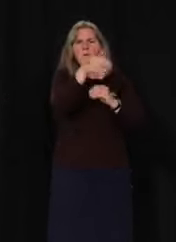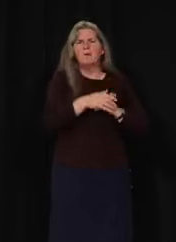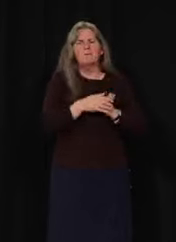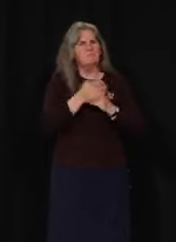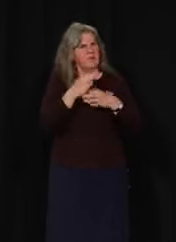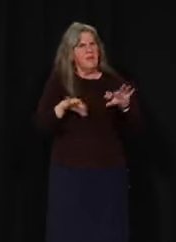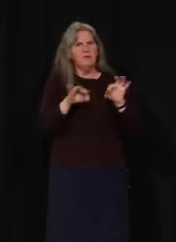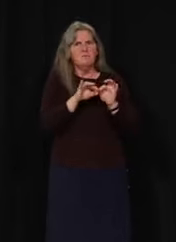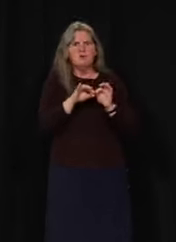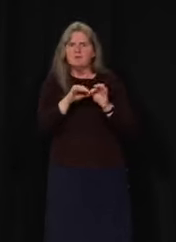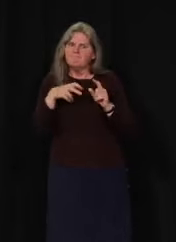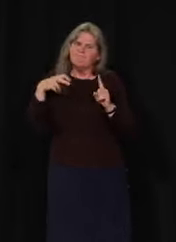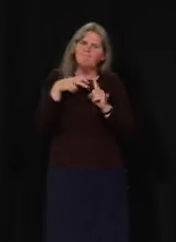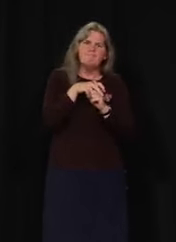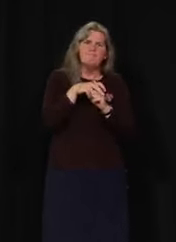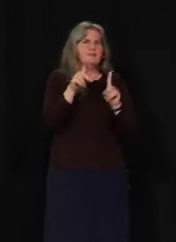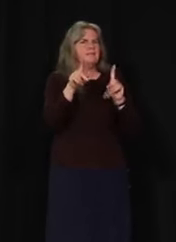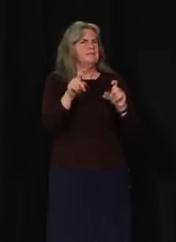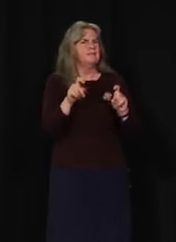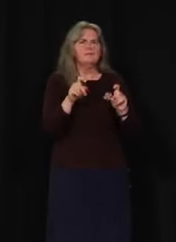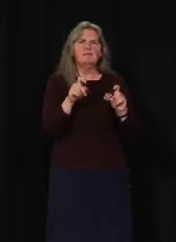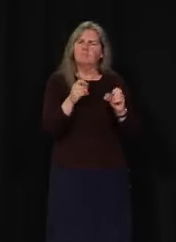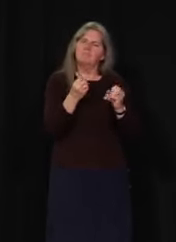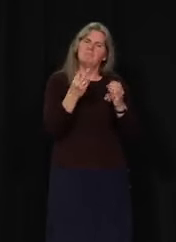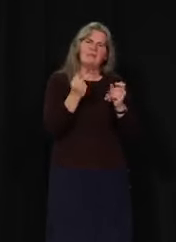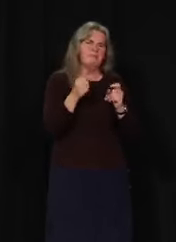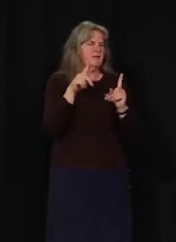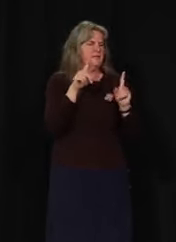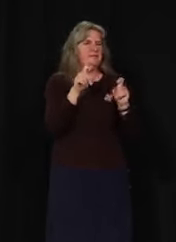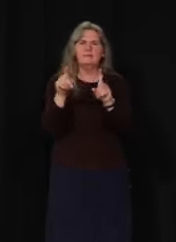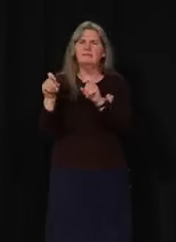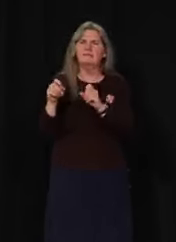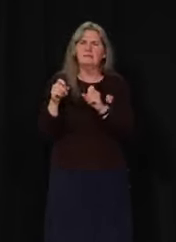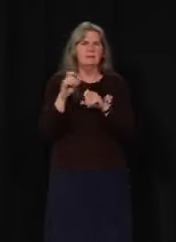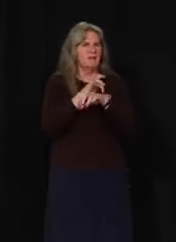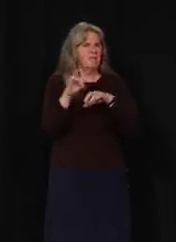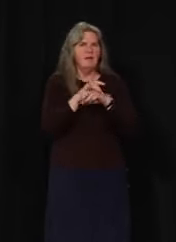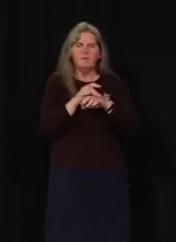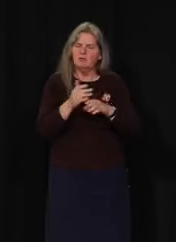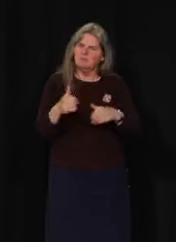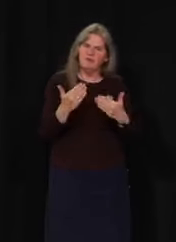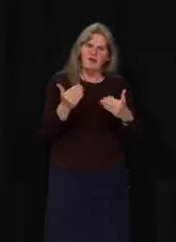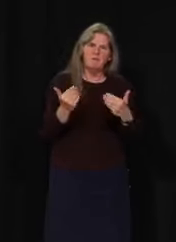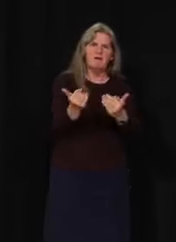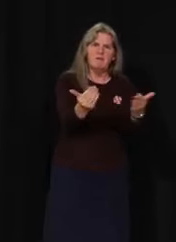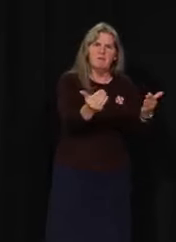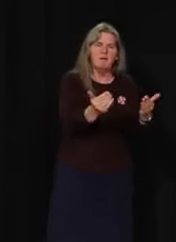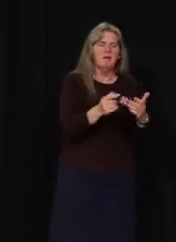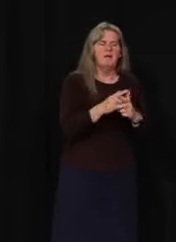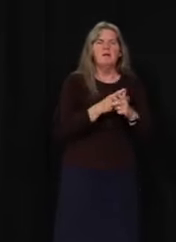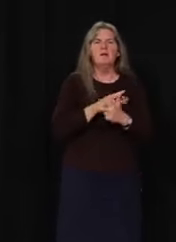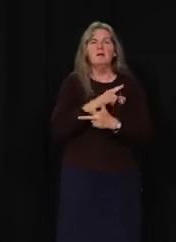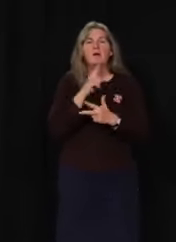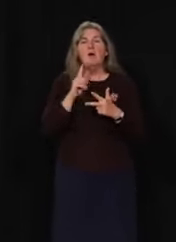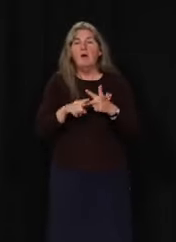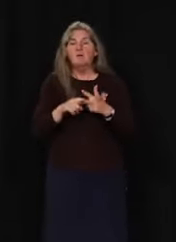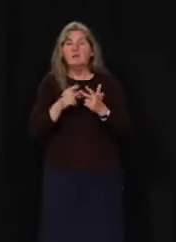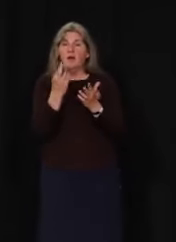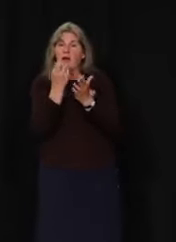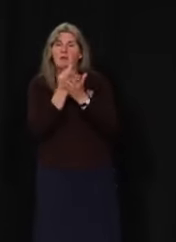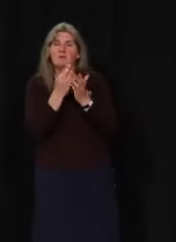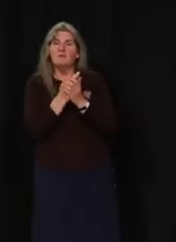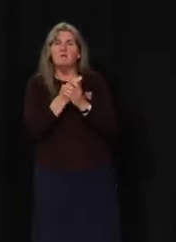ahead of cases with generous testing criteria and capacity. Similarly, we have the ability and resources to